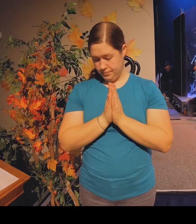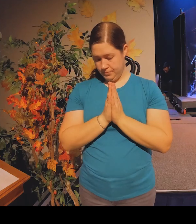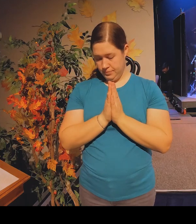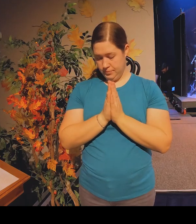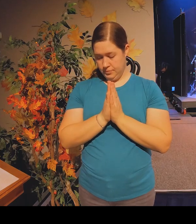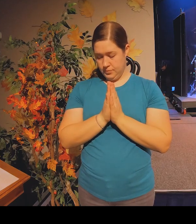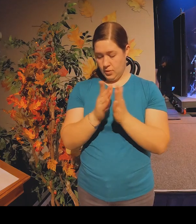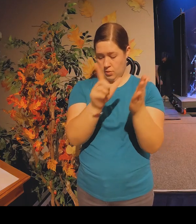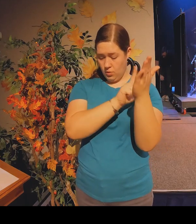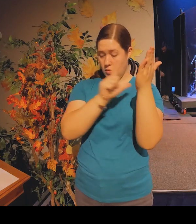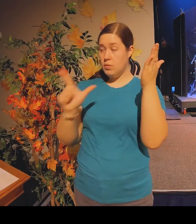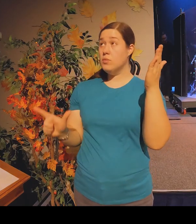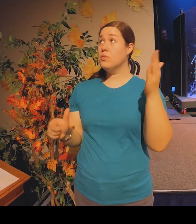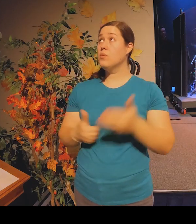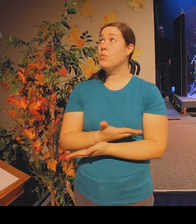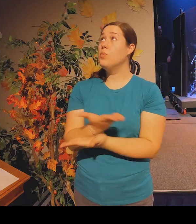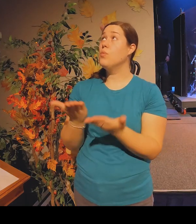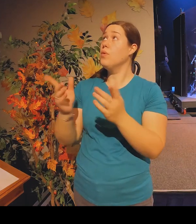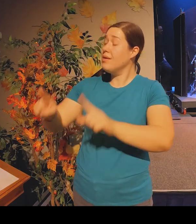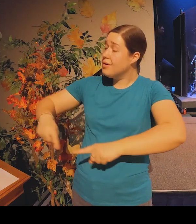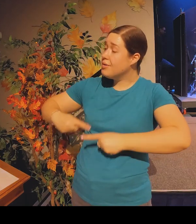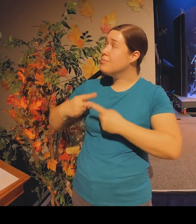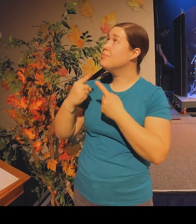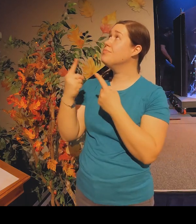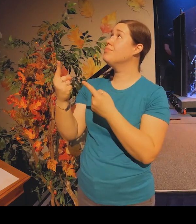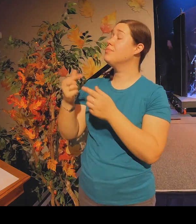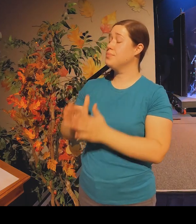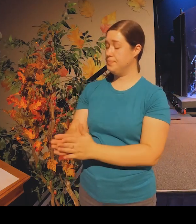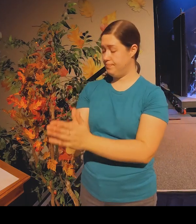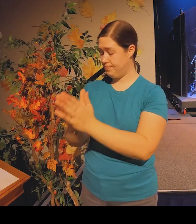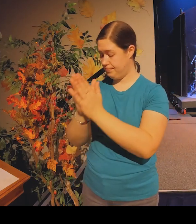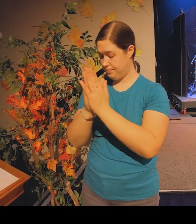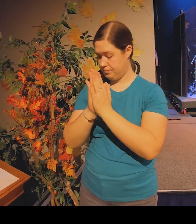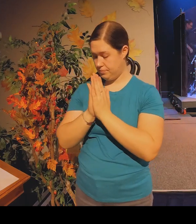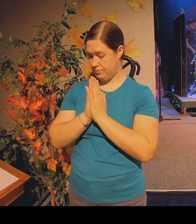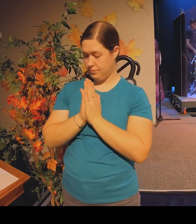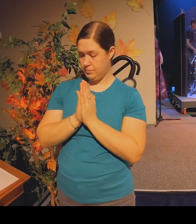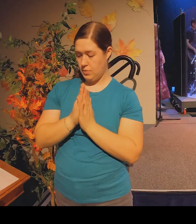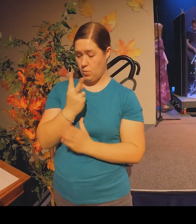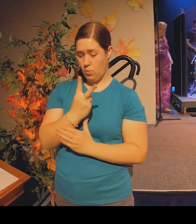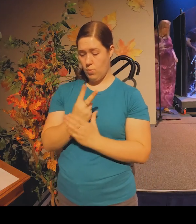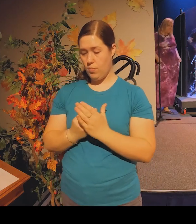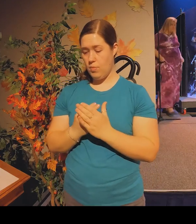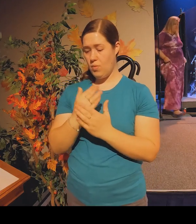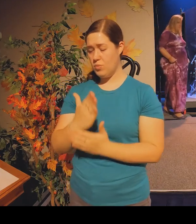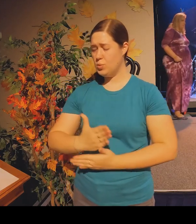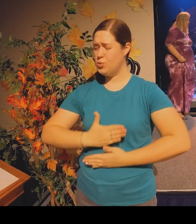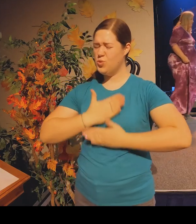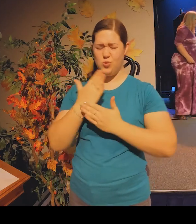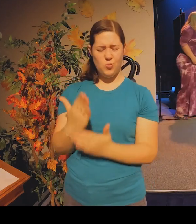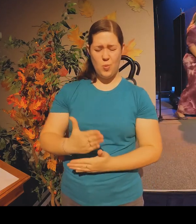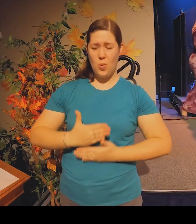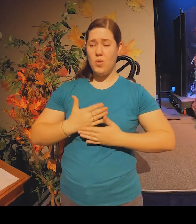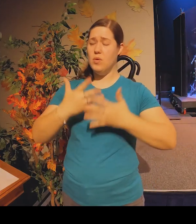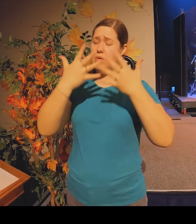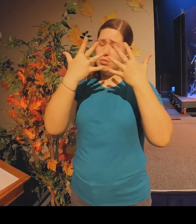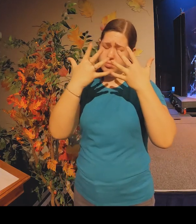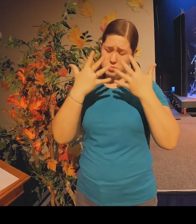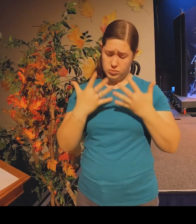So, O Lord, we come to you in prayer with both joys and sorrows from our previous